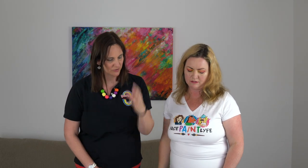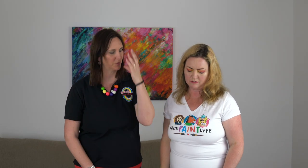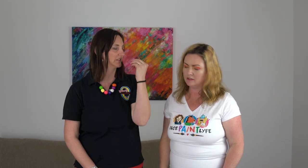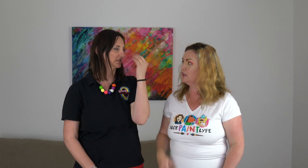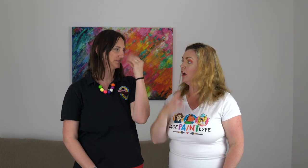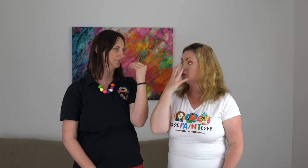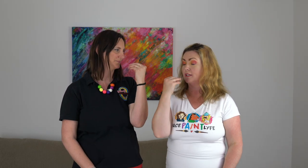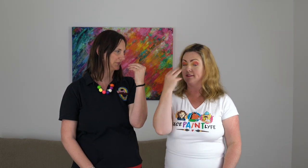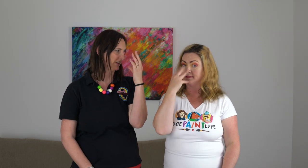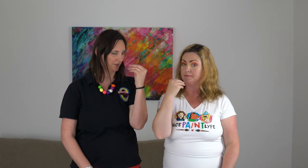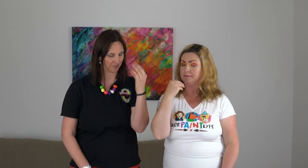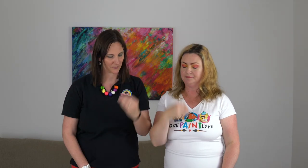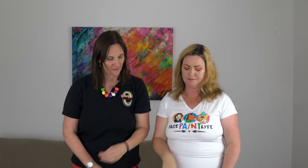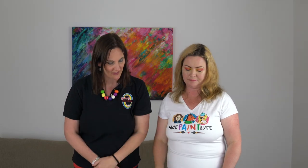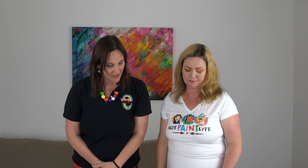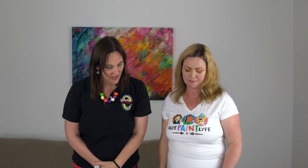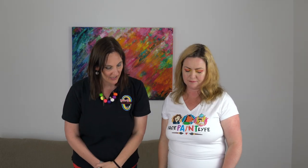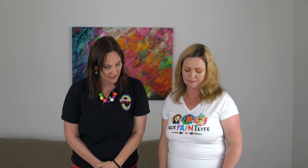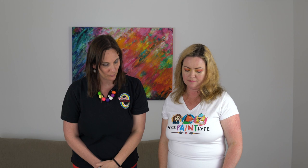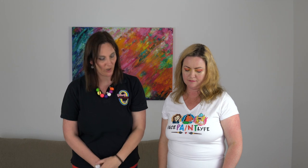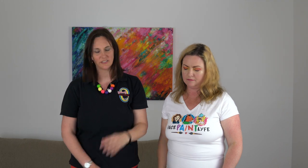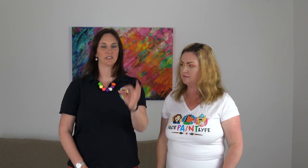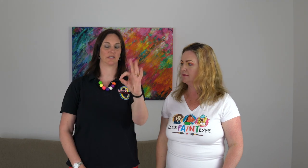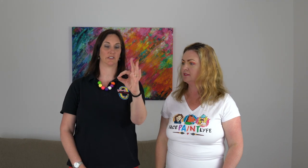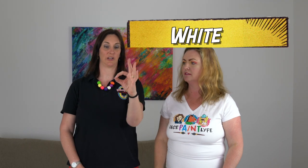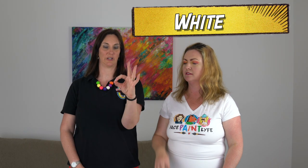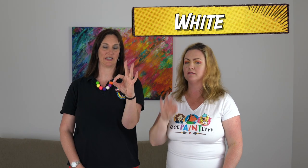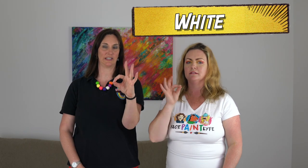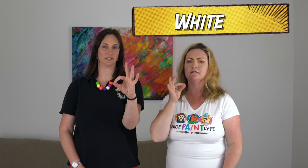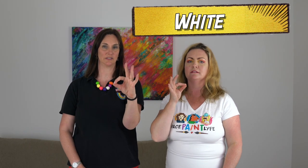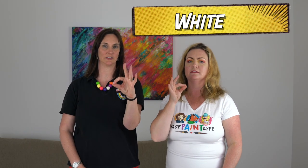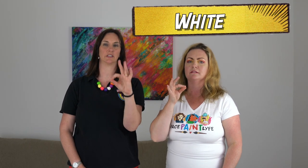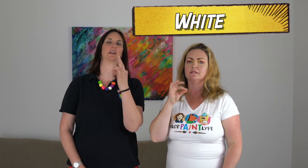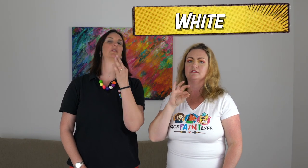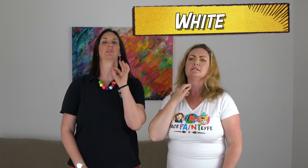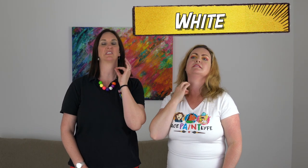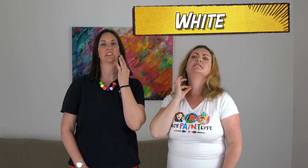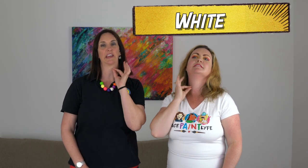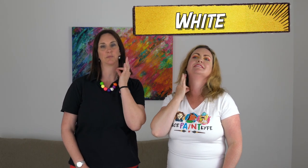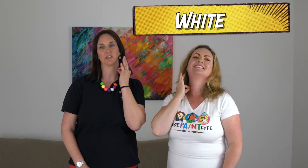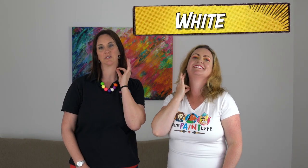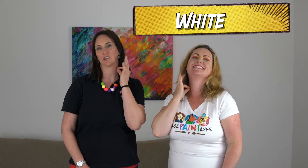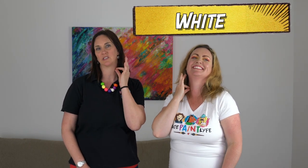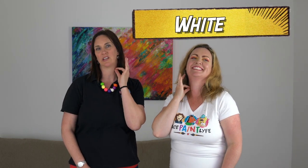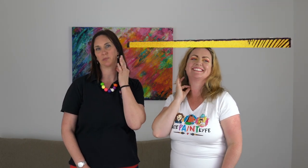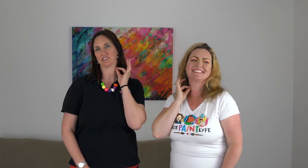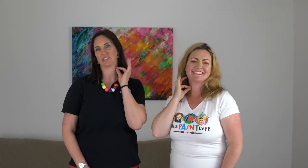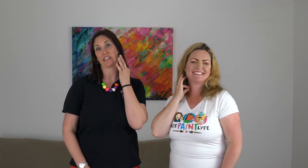it twice. Oh, twice. Yeah. White, do that one again and put it to the neck because you've got a tablet stuck in